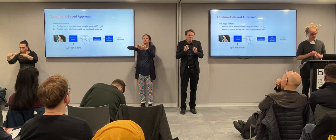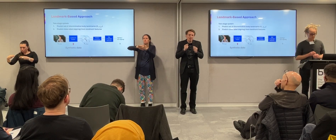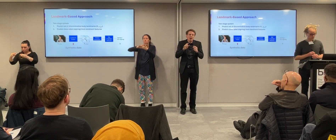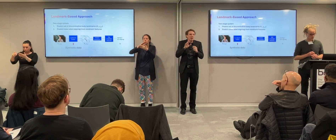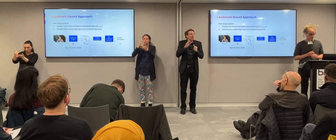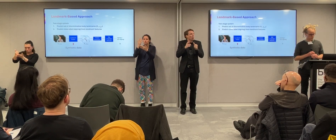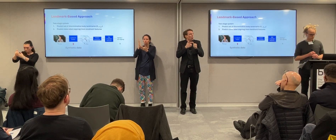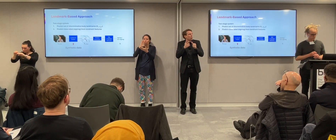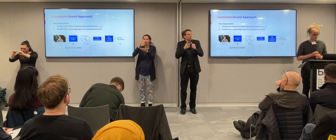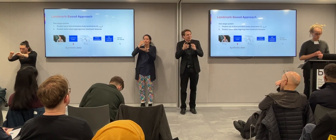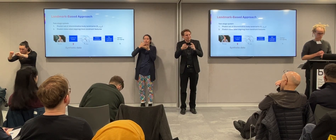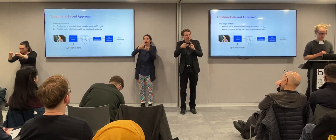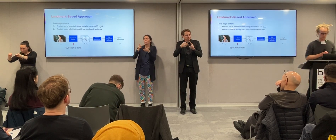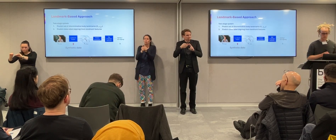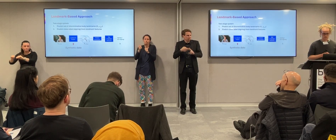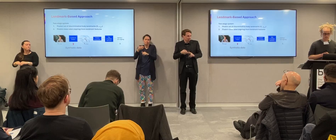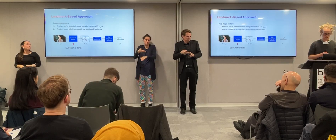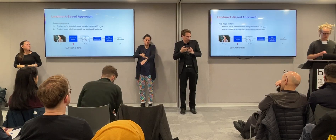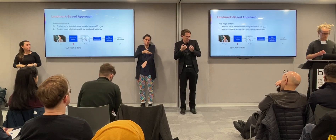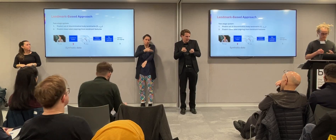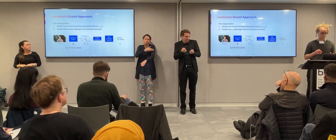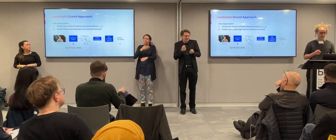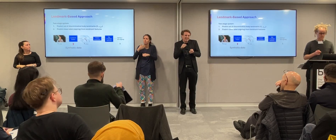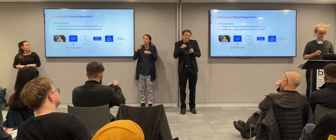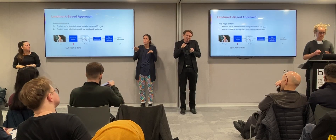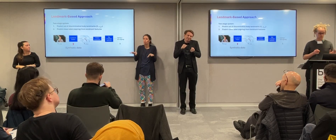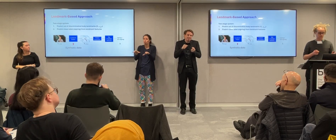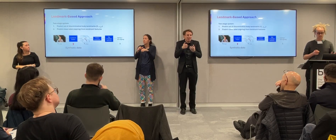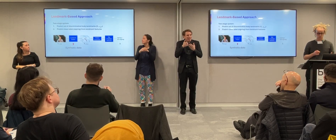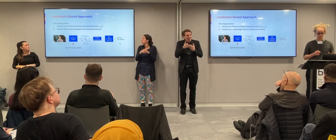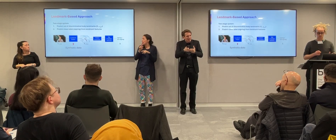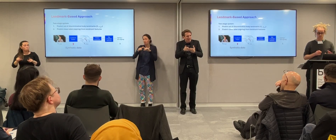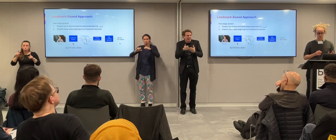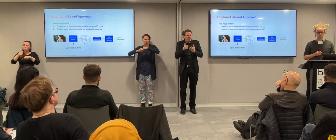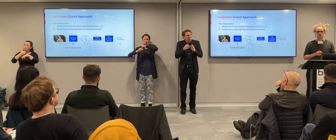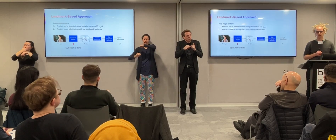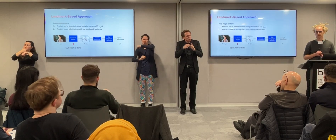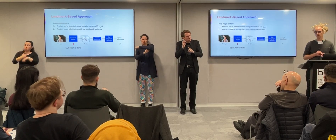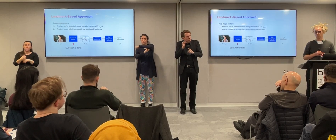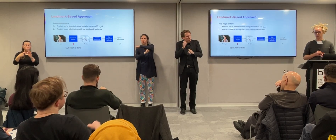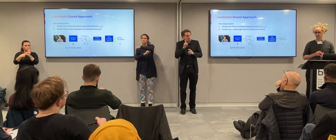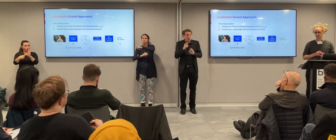like improving performance, but the base model